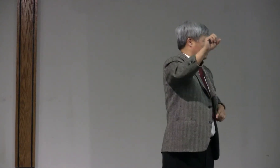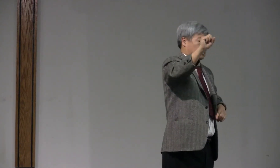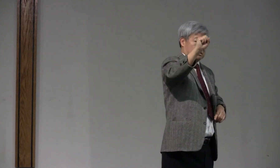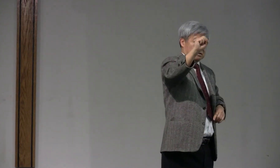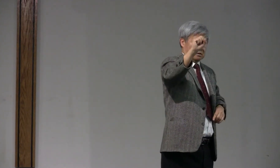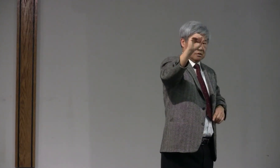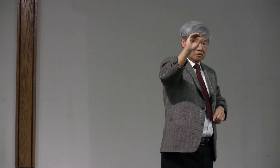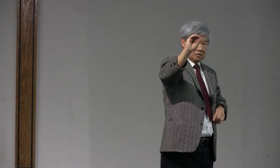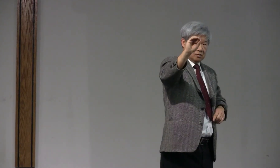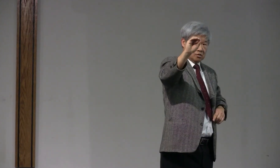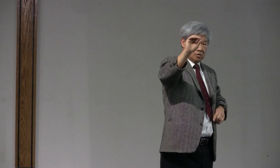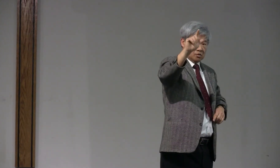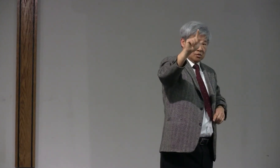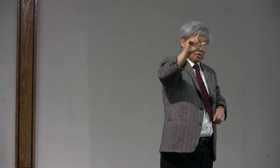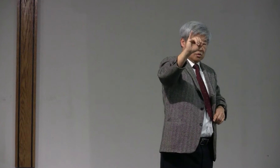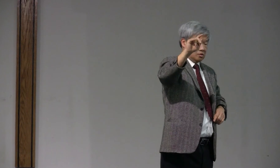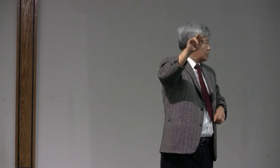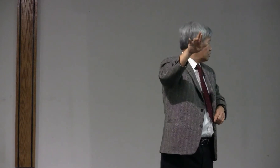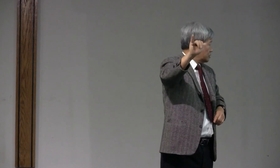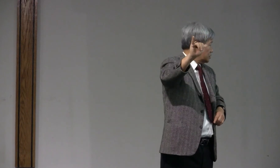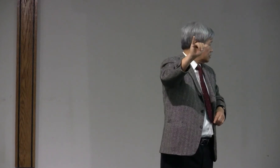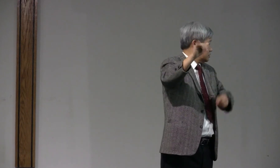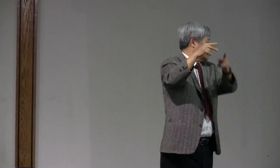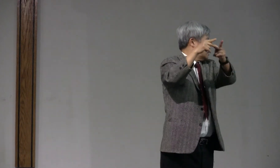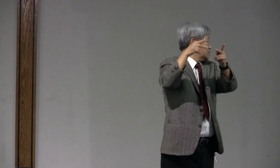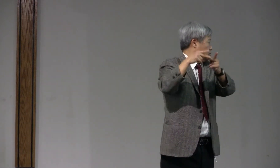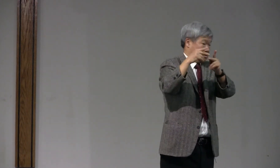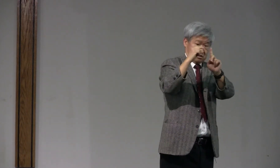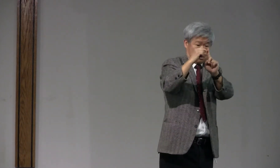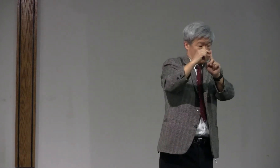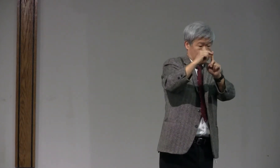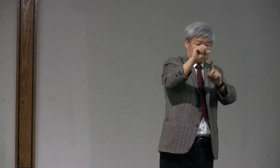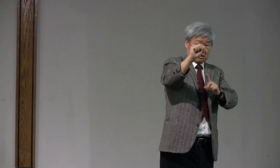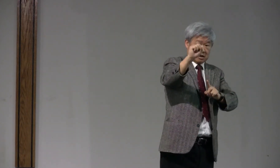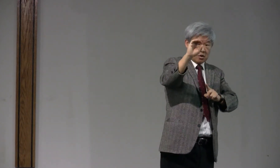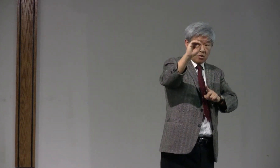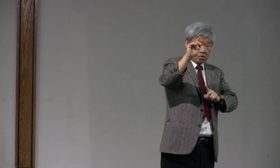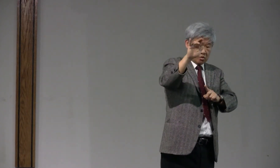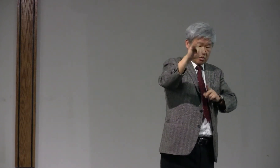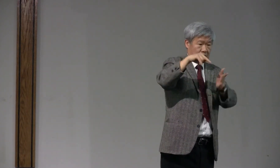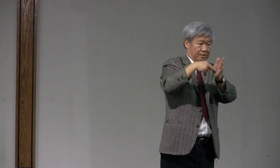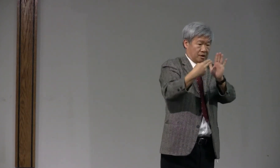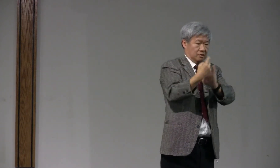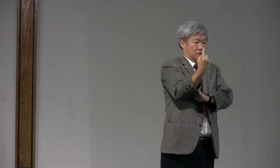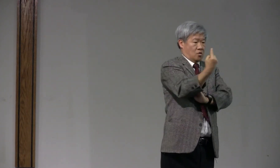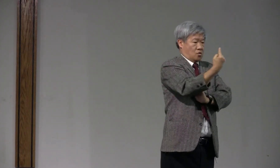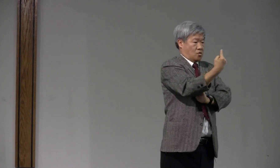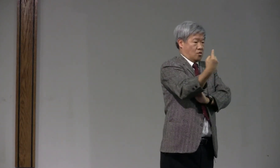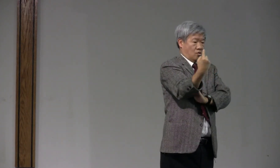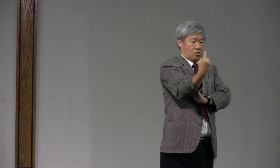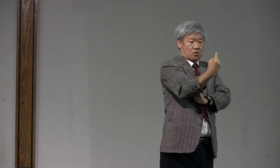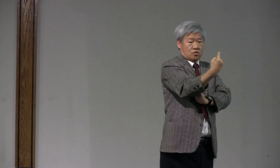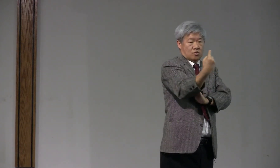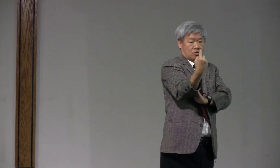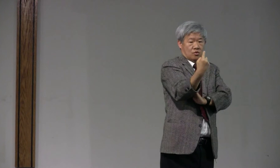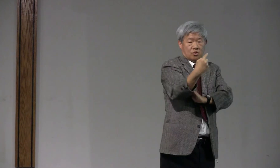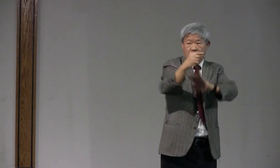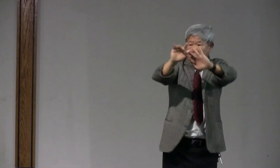In the morning, rising up a great while before day, he went out and departed into a solitary place where he